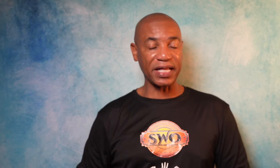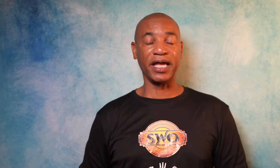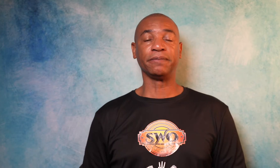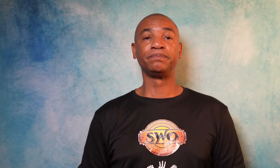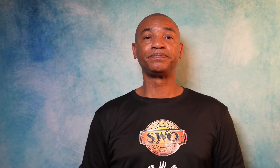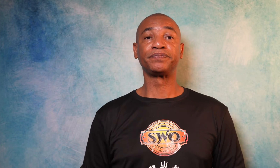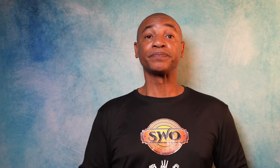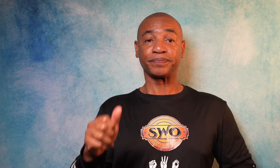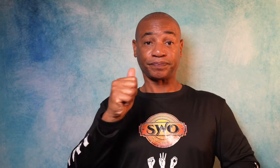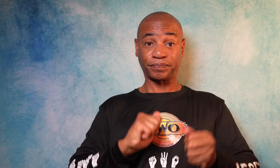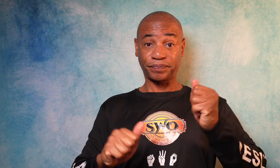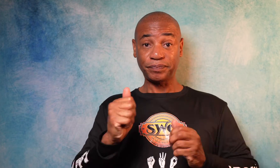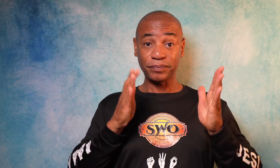again.